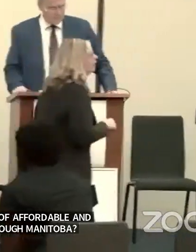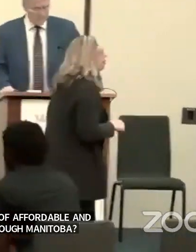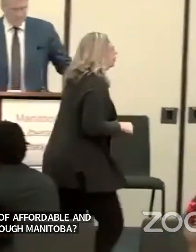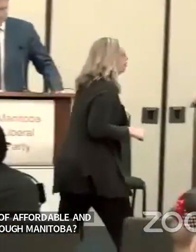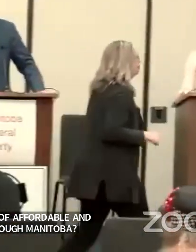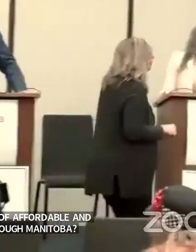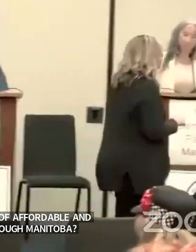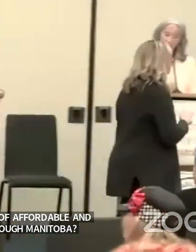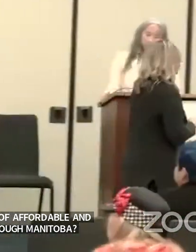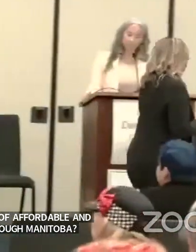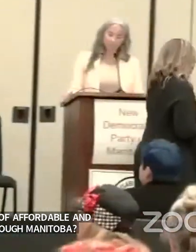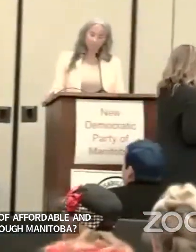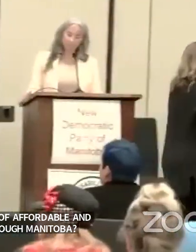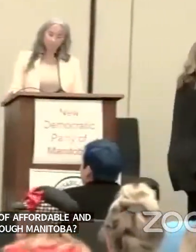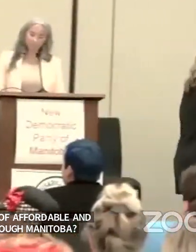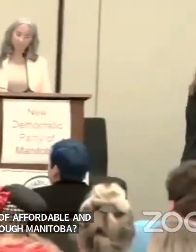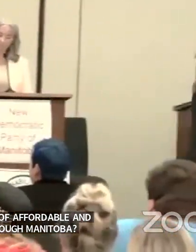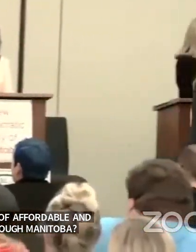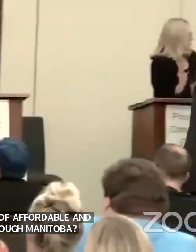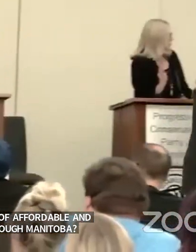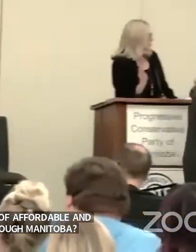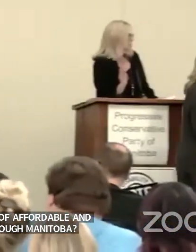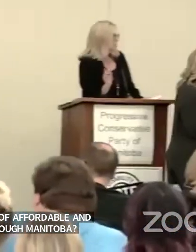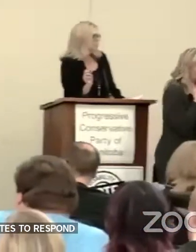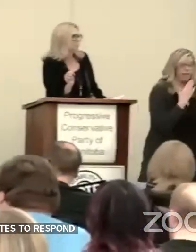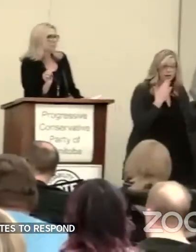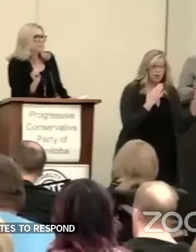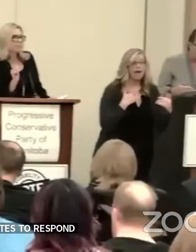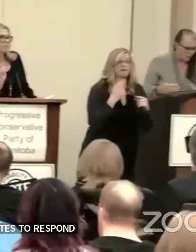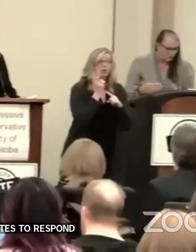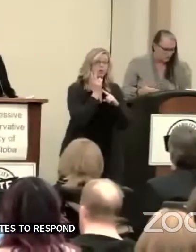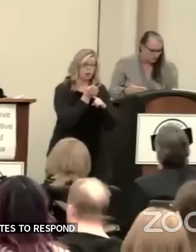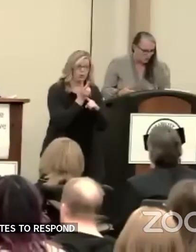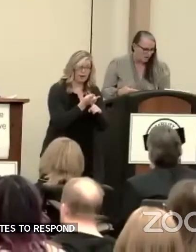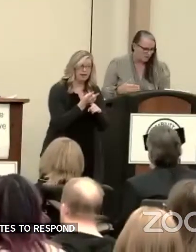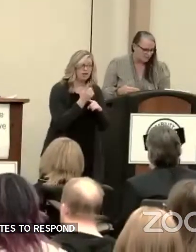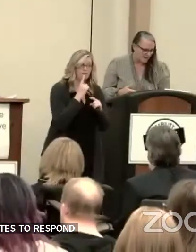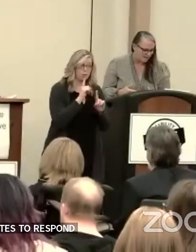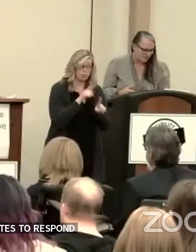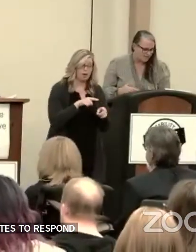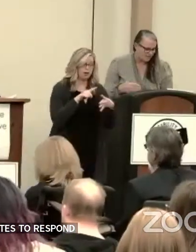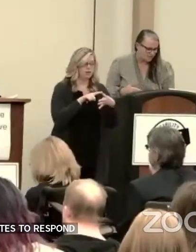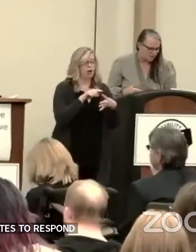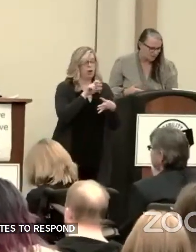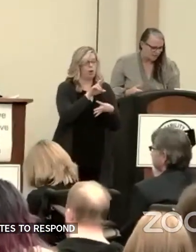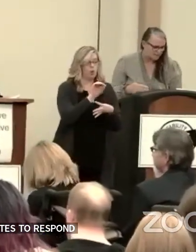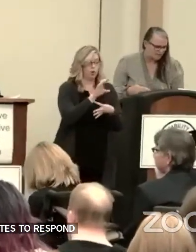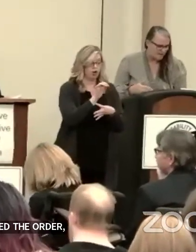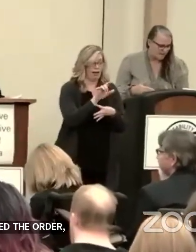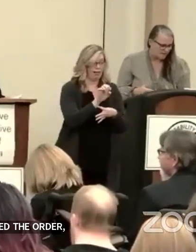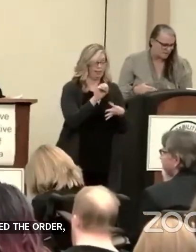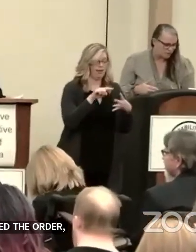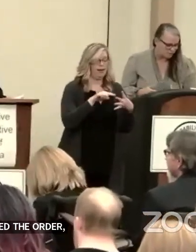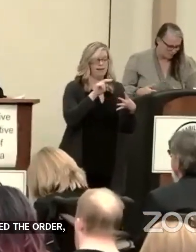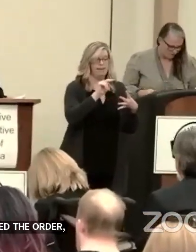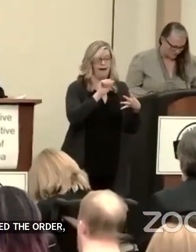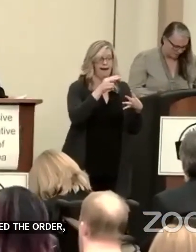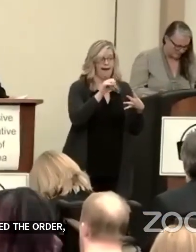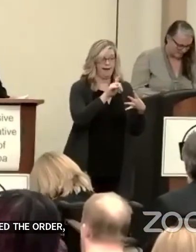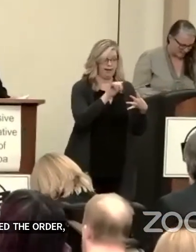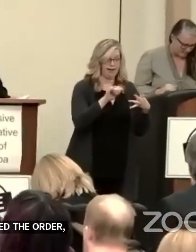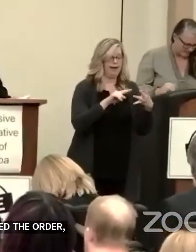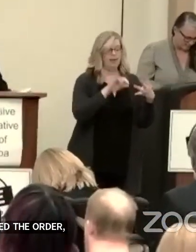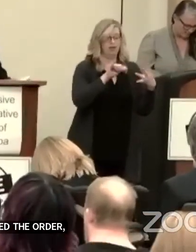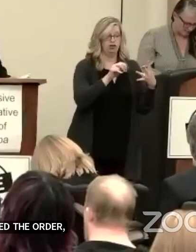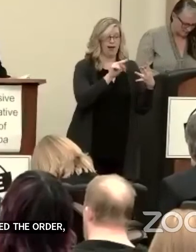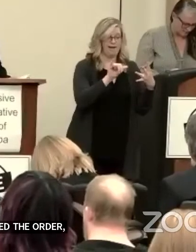rebut. Once again, I mentioned the order. It will be Rochelle Squires, Nahanni Fontaine, Janine Gibson, and Dougal Lamont.